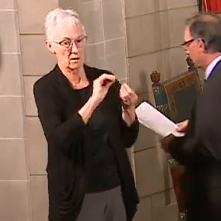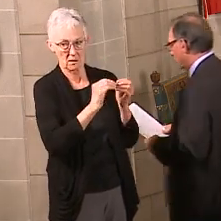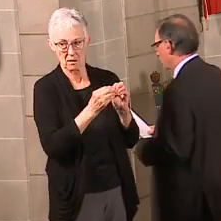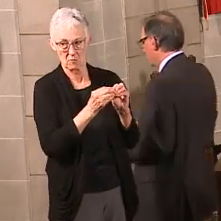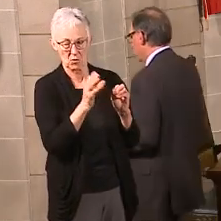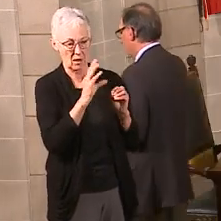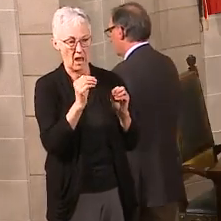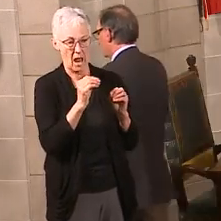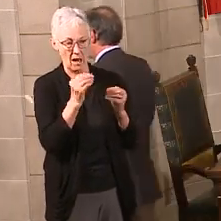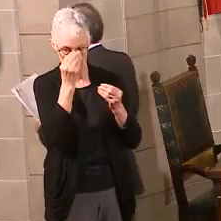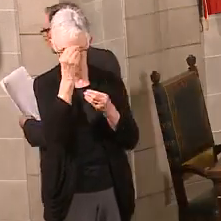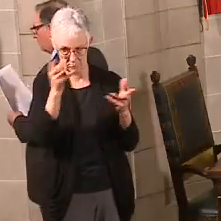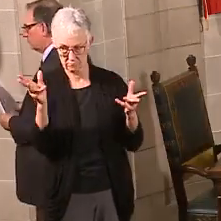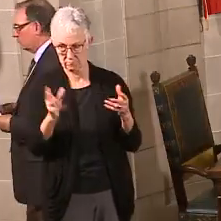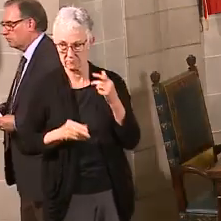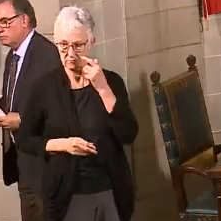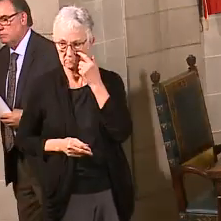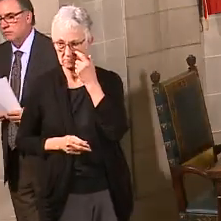She's also wondering,